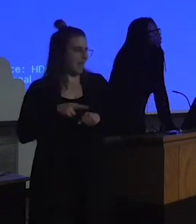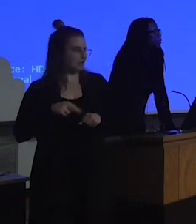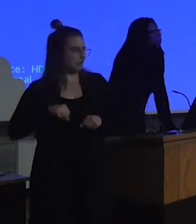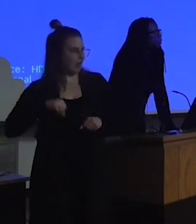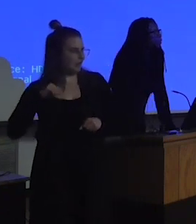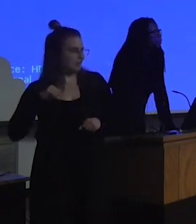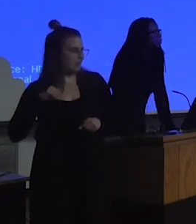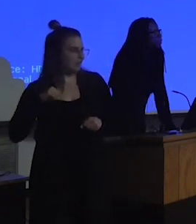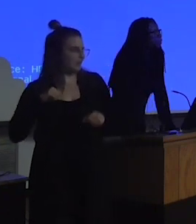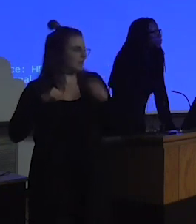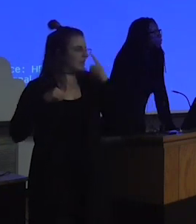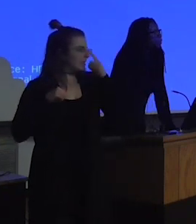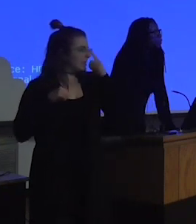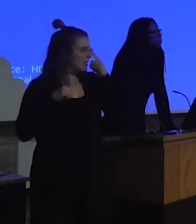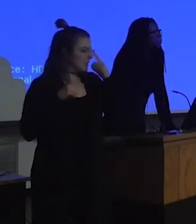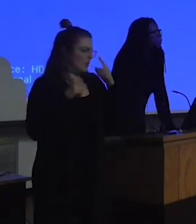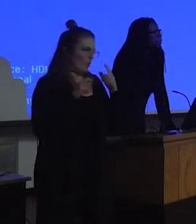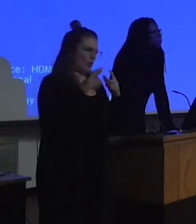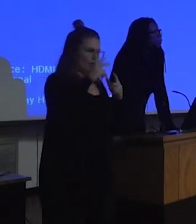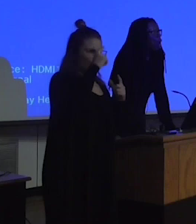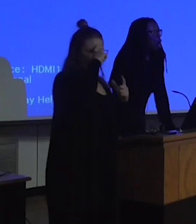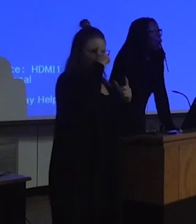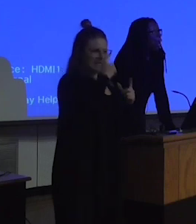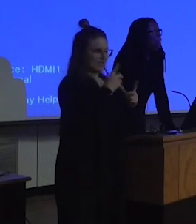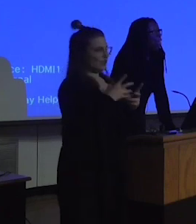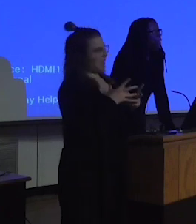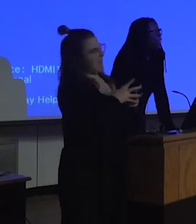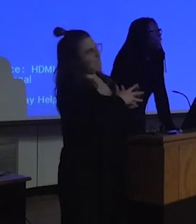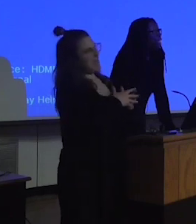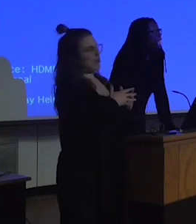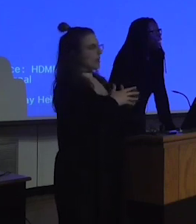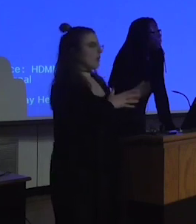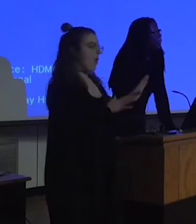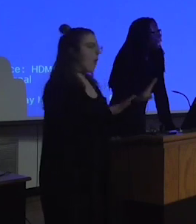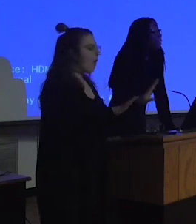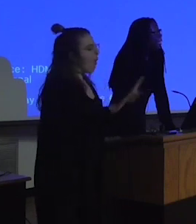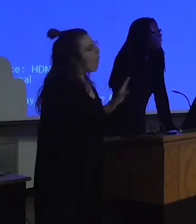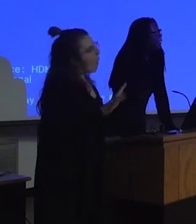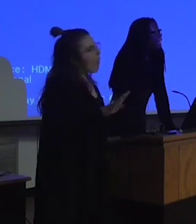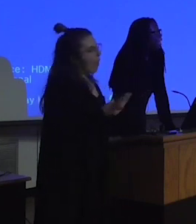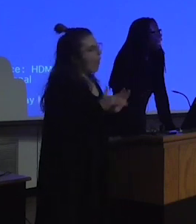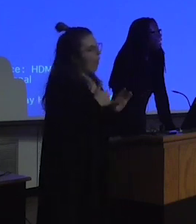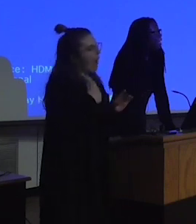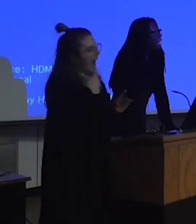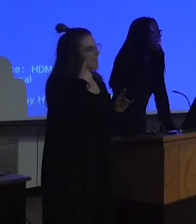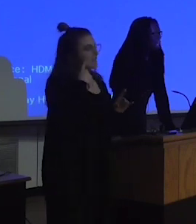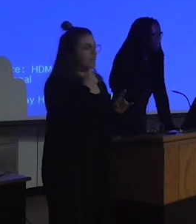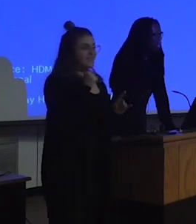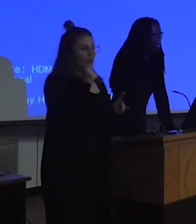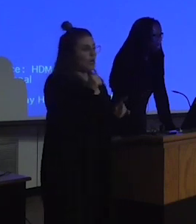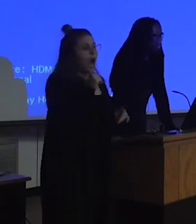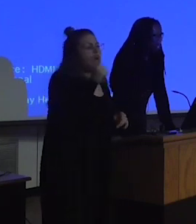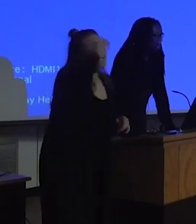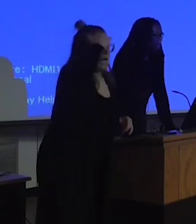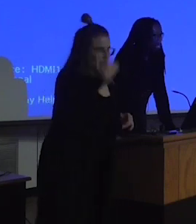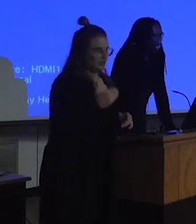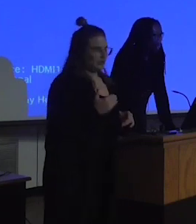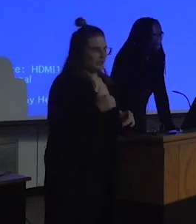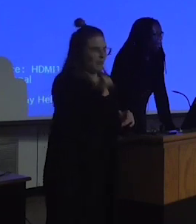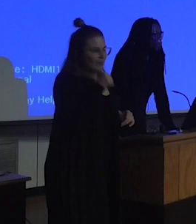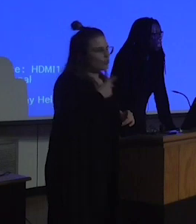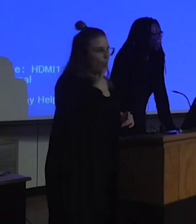thinking of it as sort of like American. Oh, I think it's very. I think it's very unconscious. I think it's very